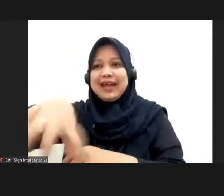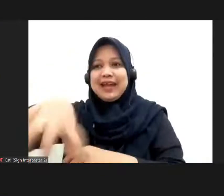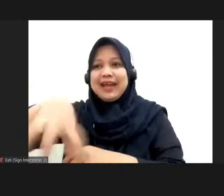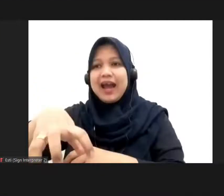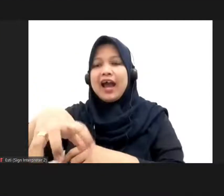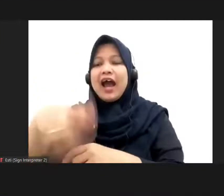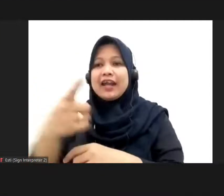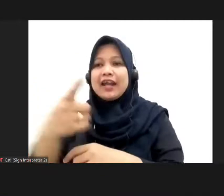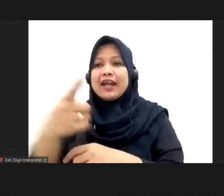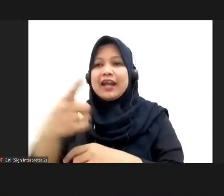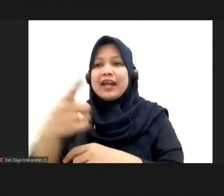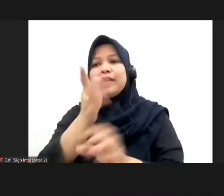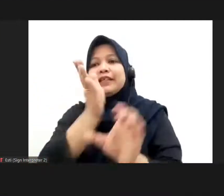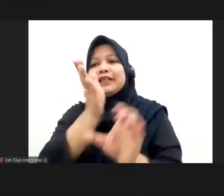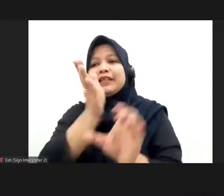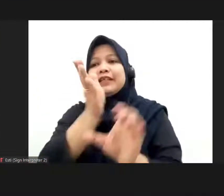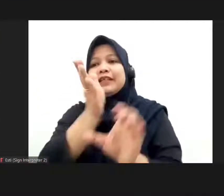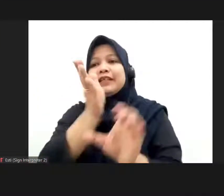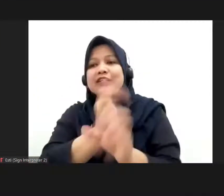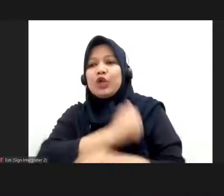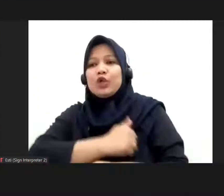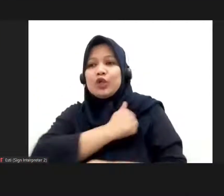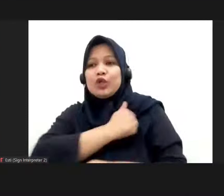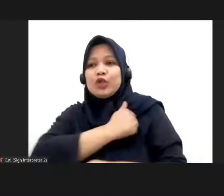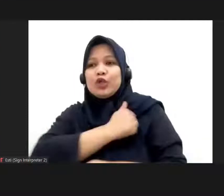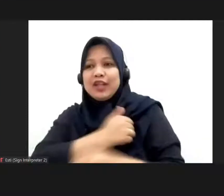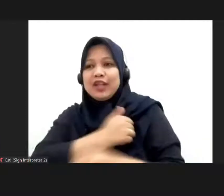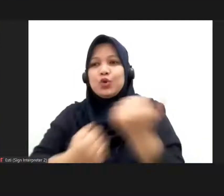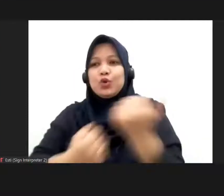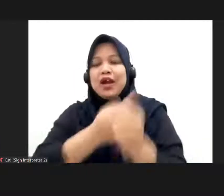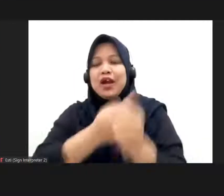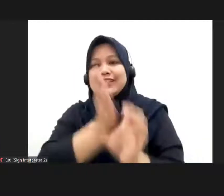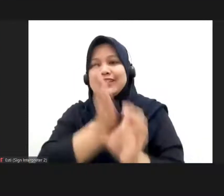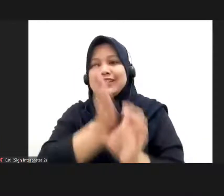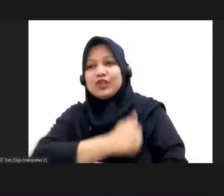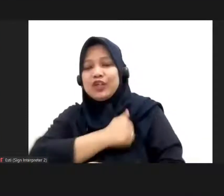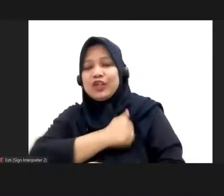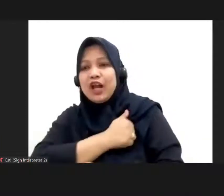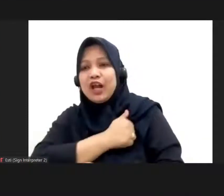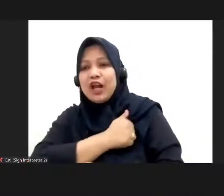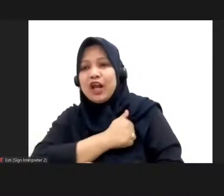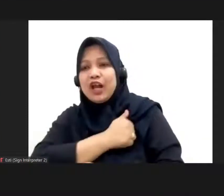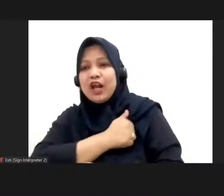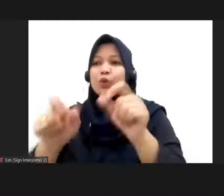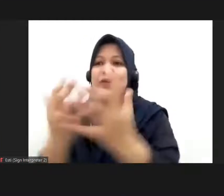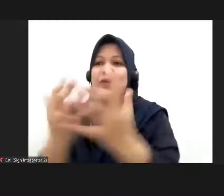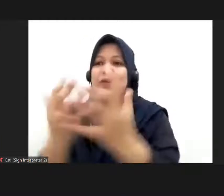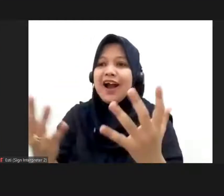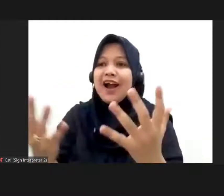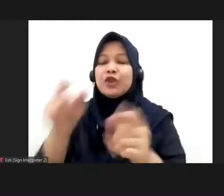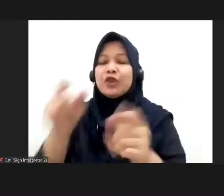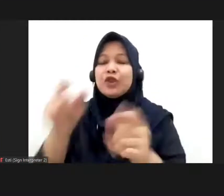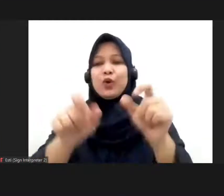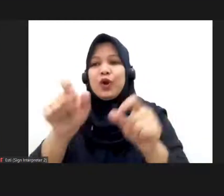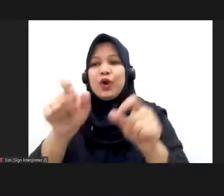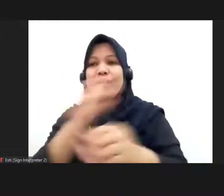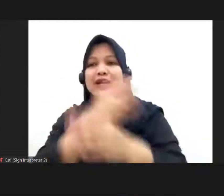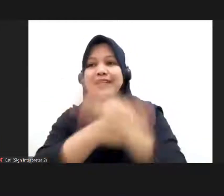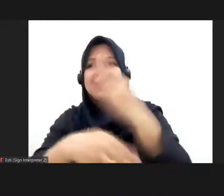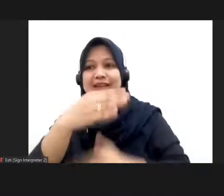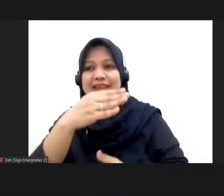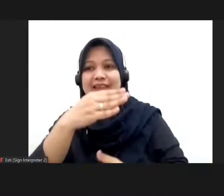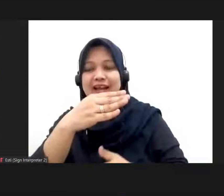support for frontliners, for community people, for persons with disabilities, and at the same time connect